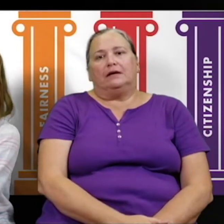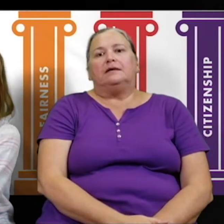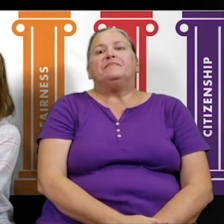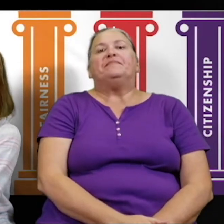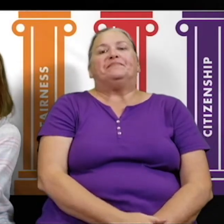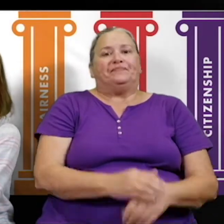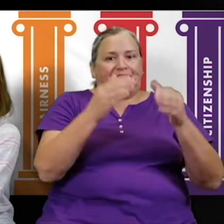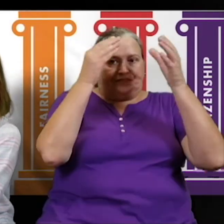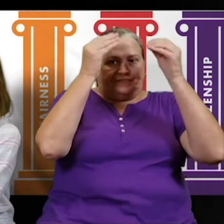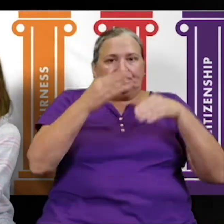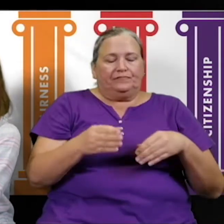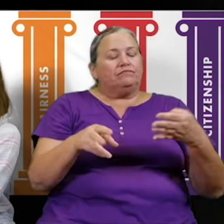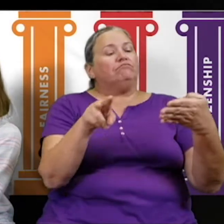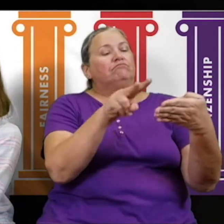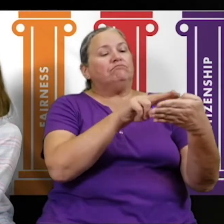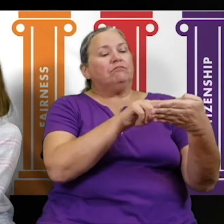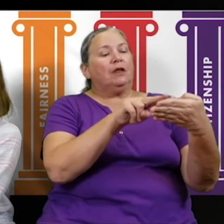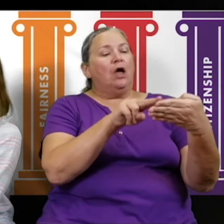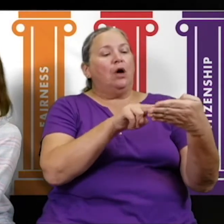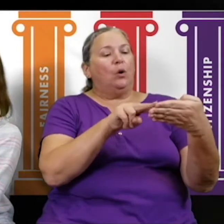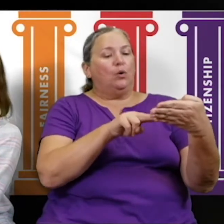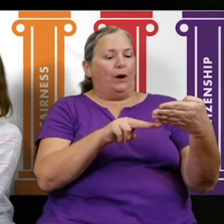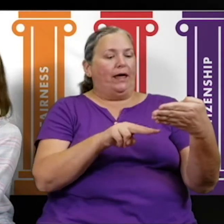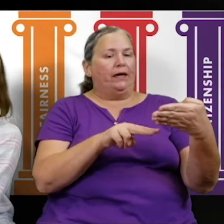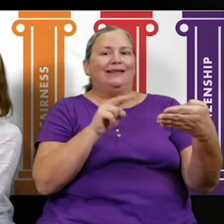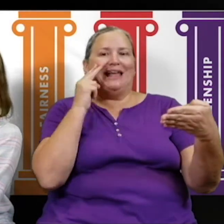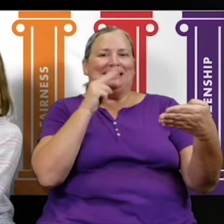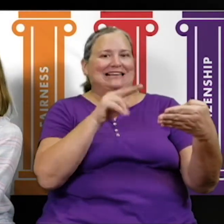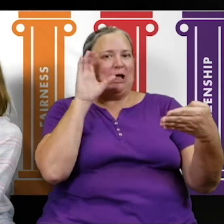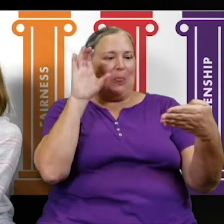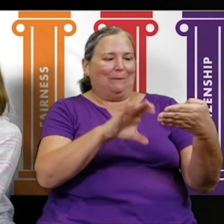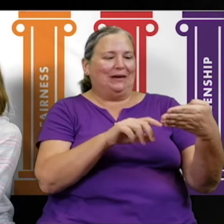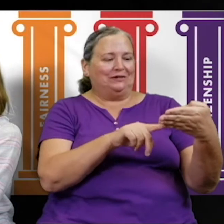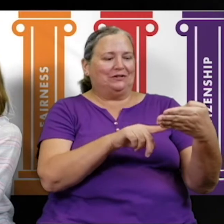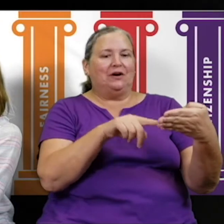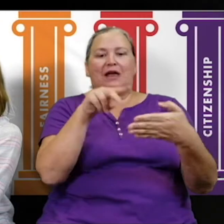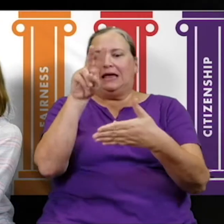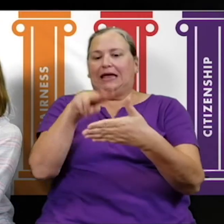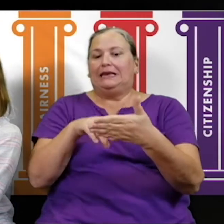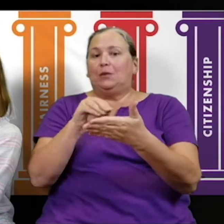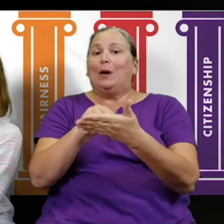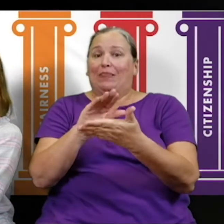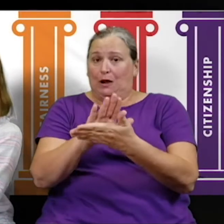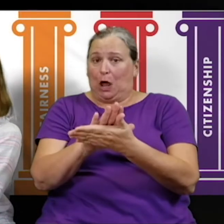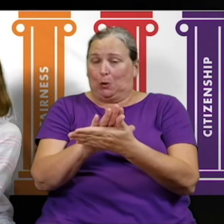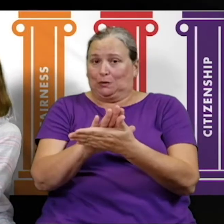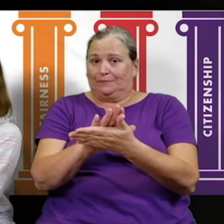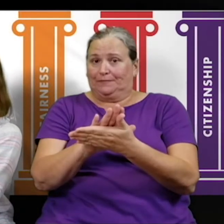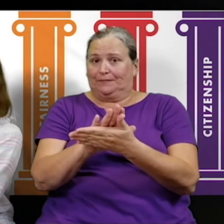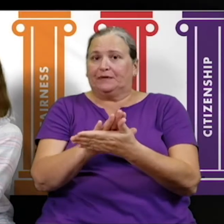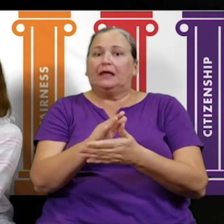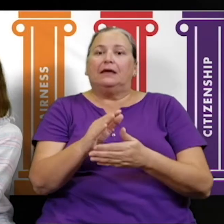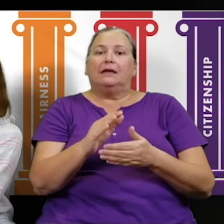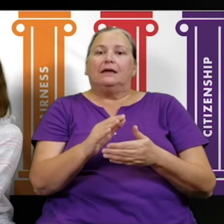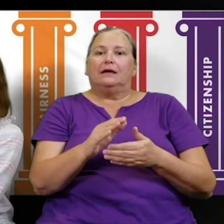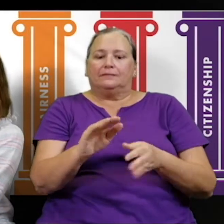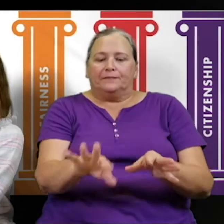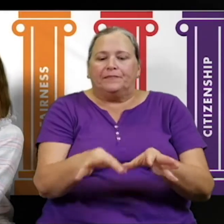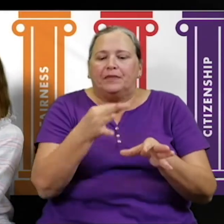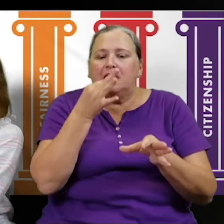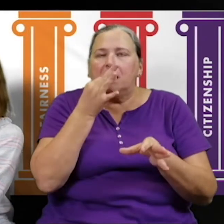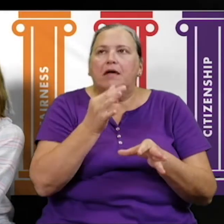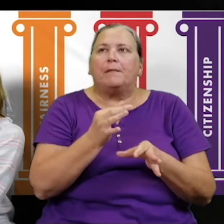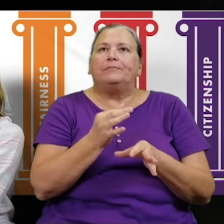Mr. Slinger read the story, and he looked at the picture, and he read the note, and he sampled the